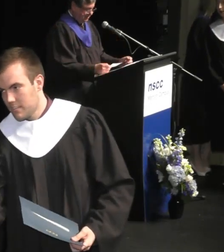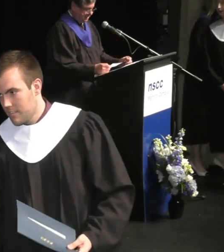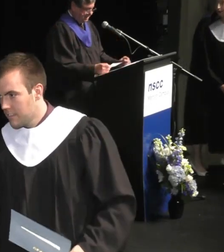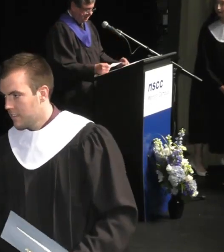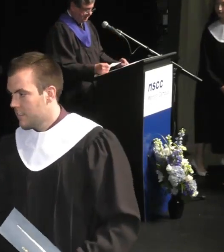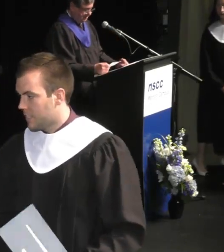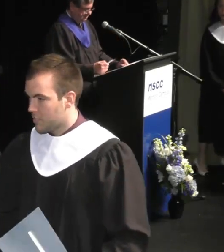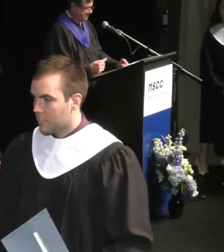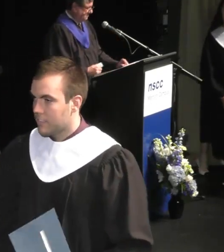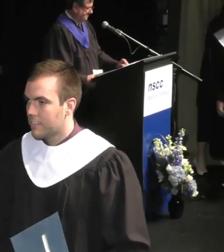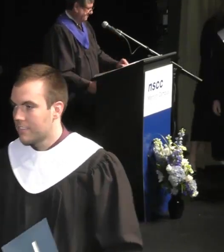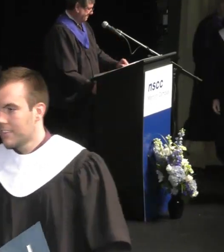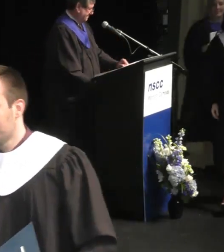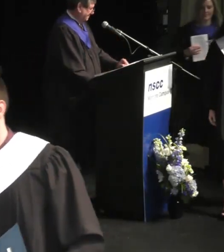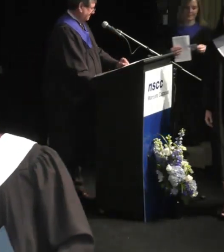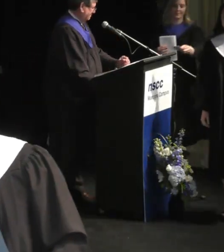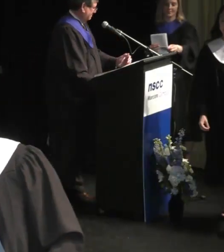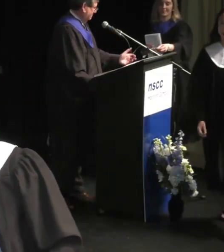Hannah McNeil.